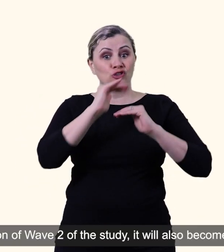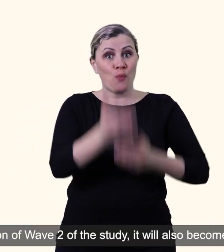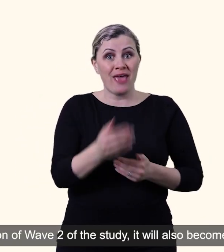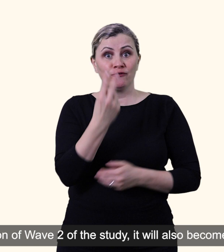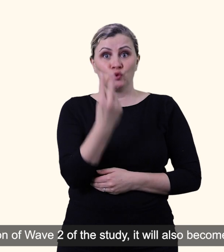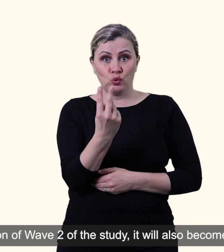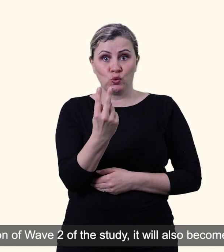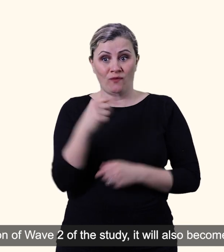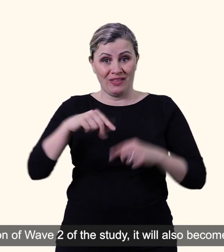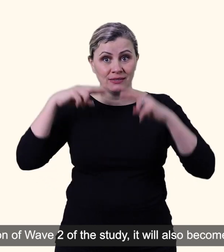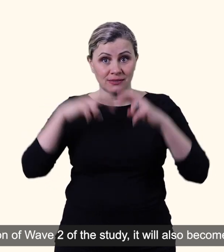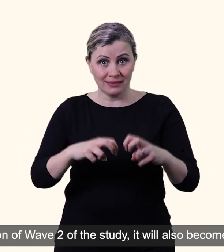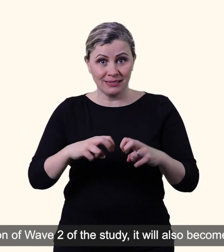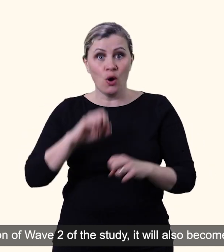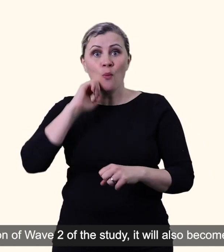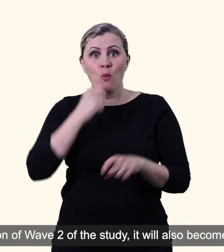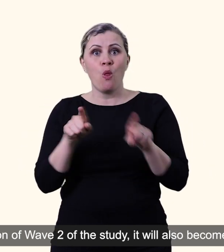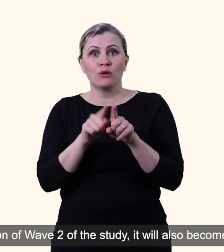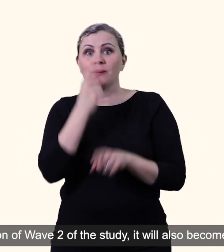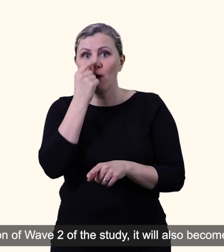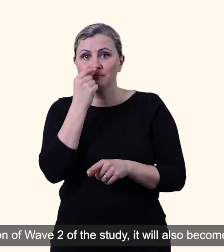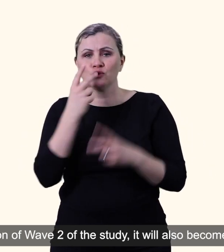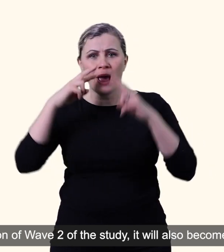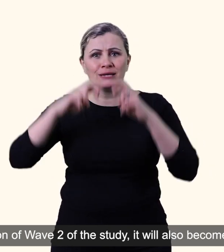On completion of Wave 2 of the study, it will